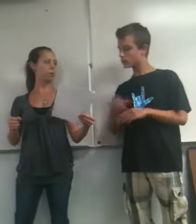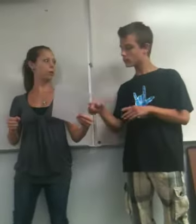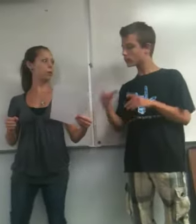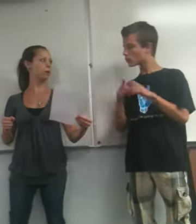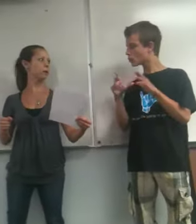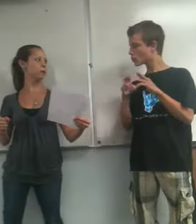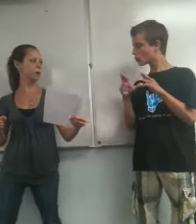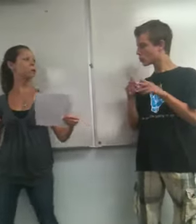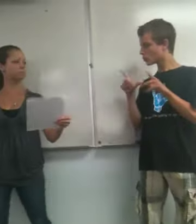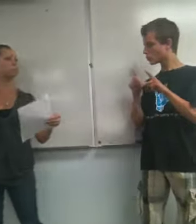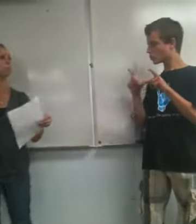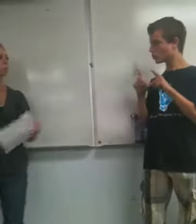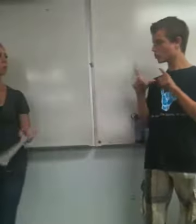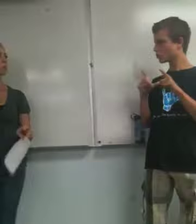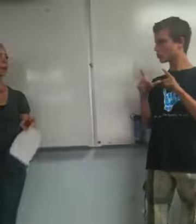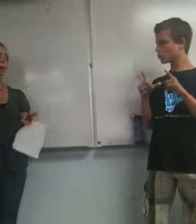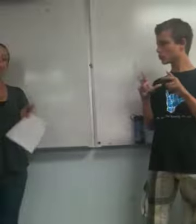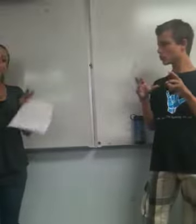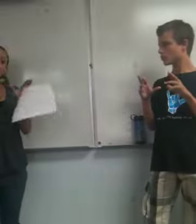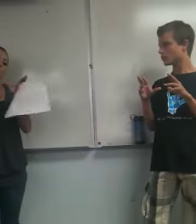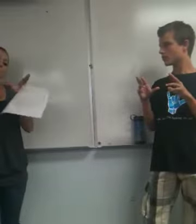15, ruler.